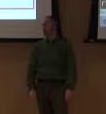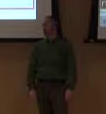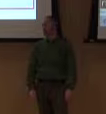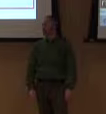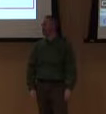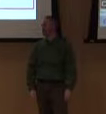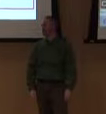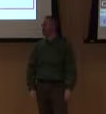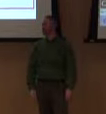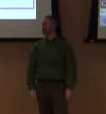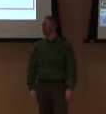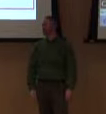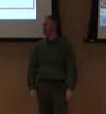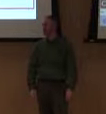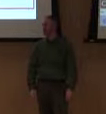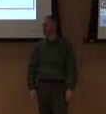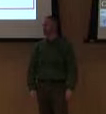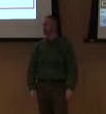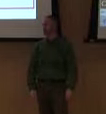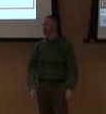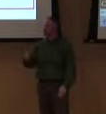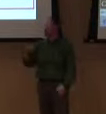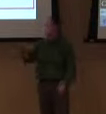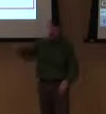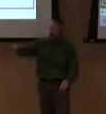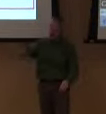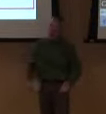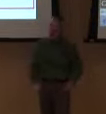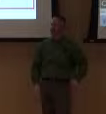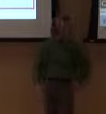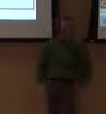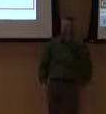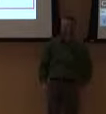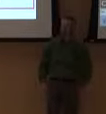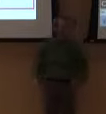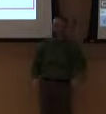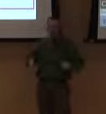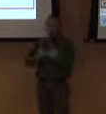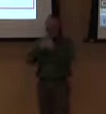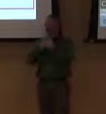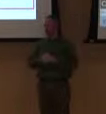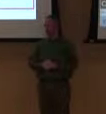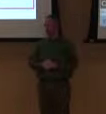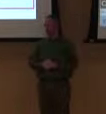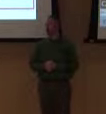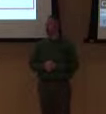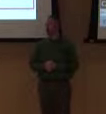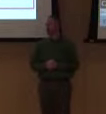So maybe it being 2D also and perception as well. It's a